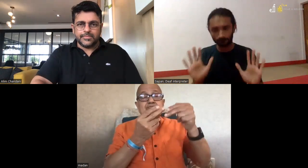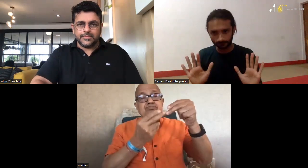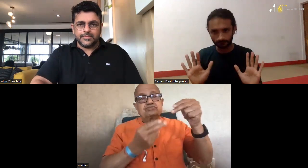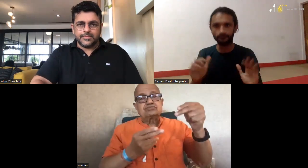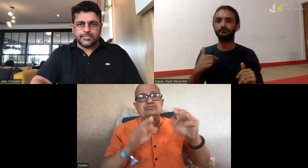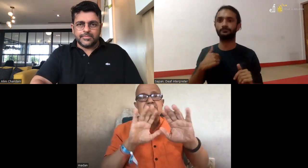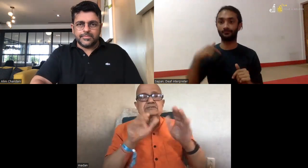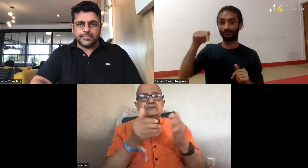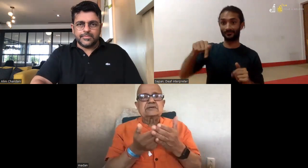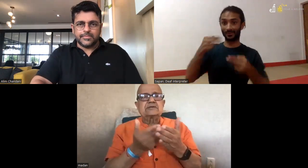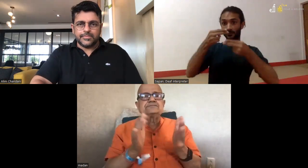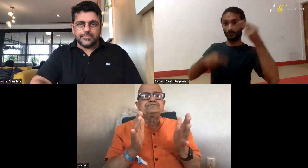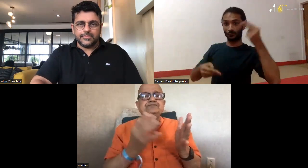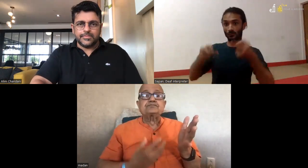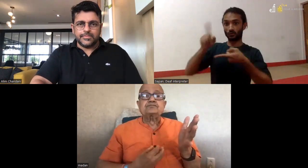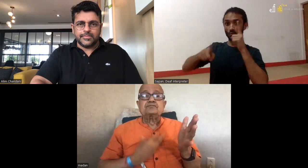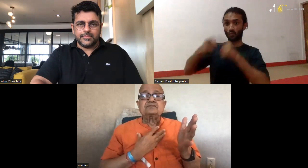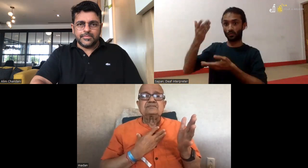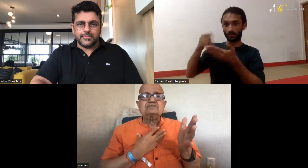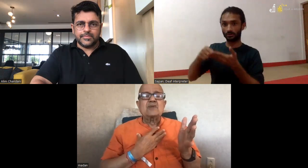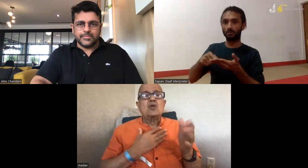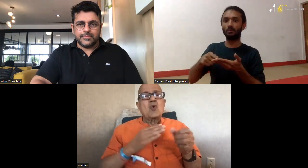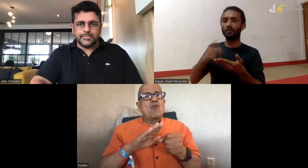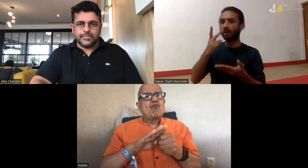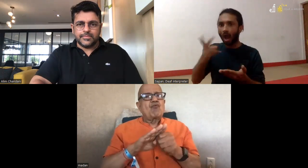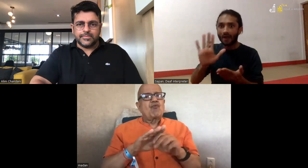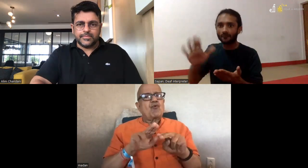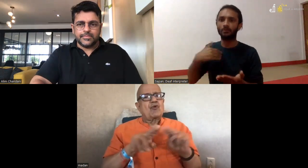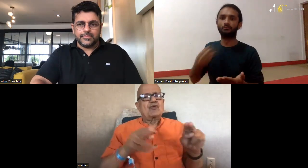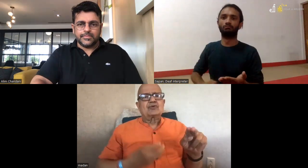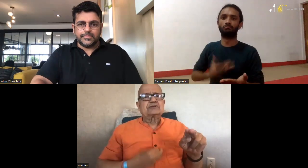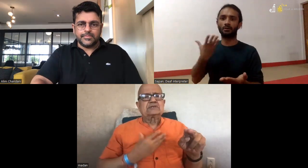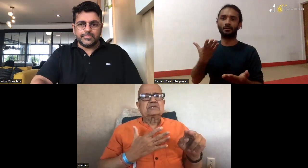so there's not much of a documentation that has been done.